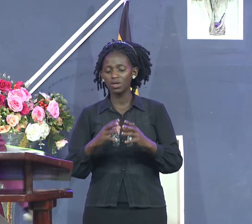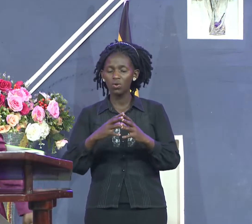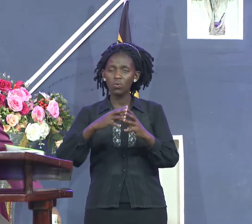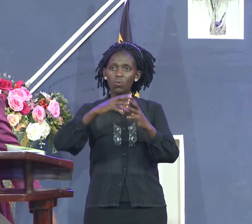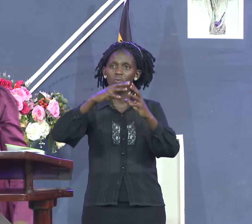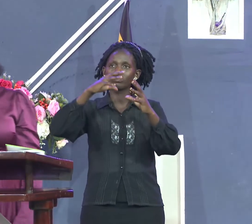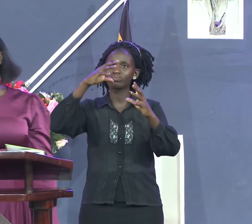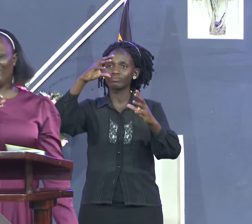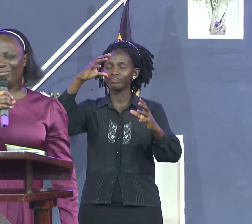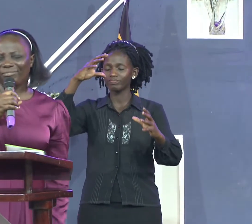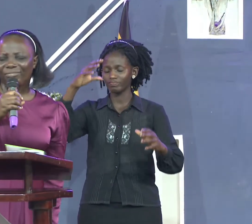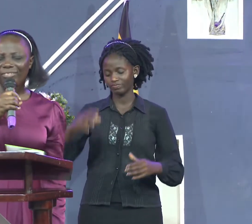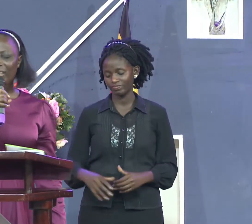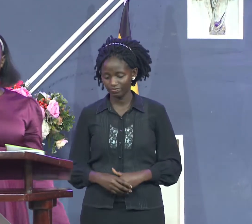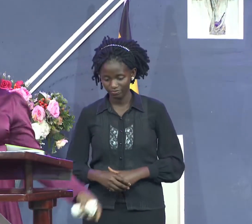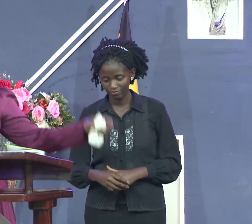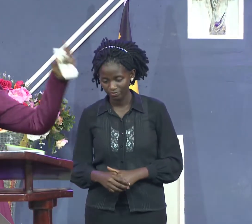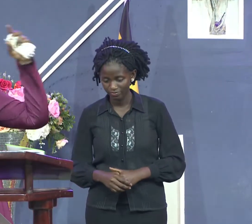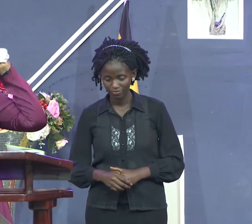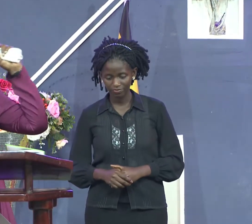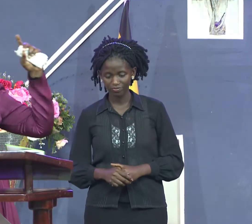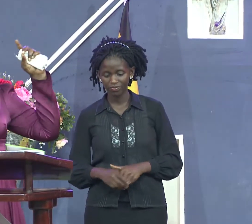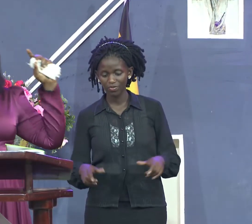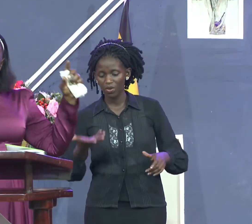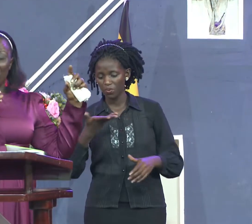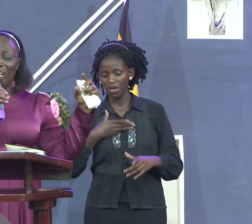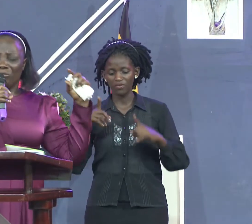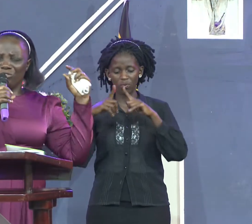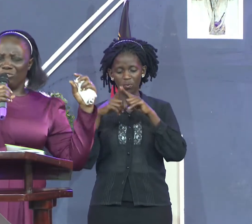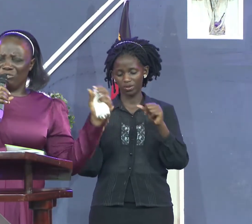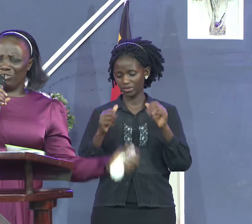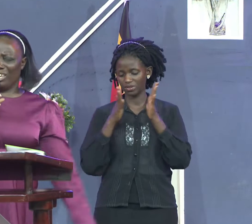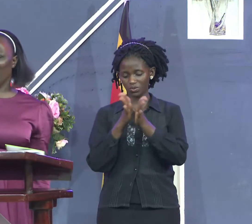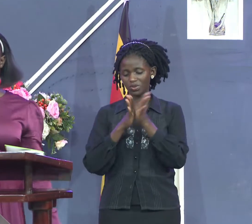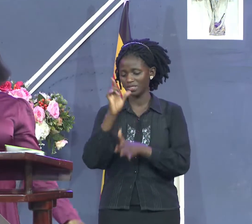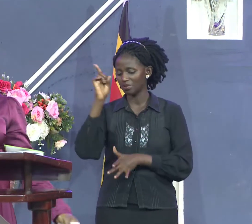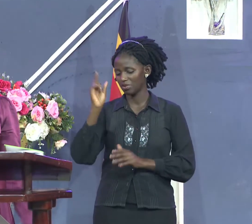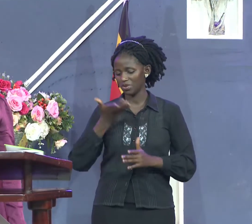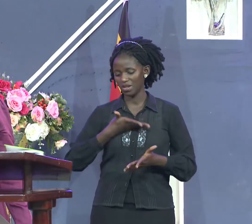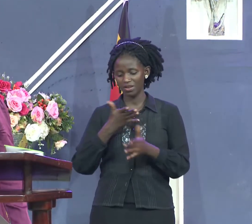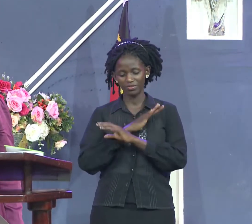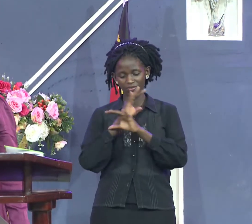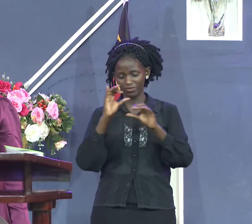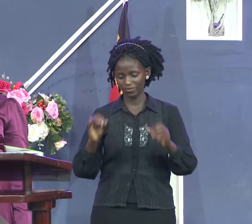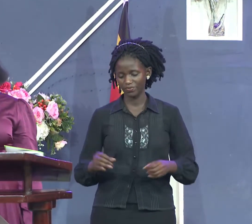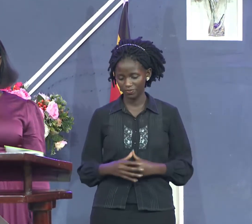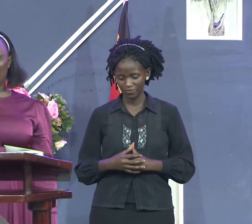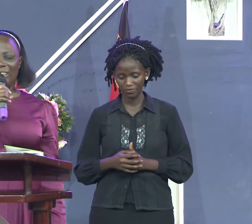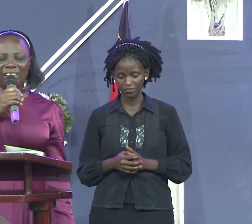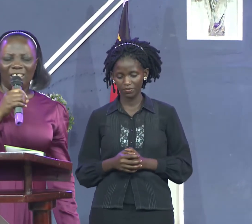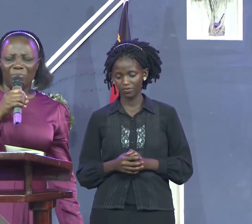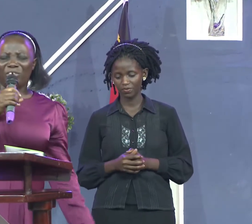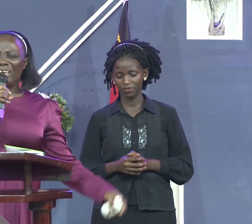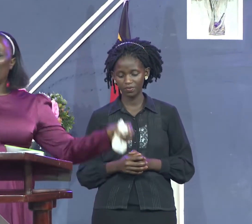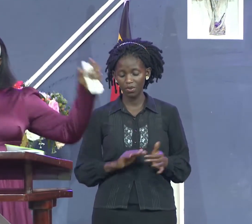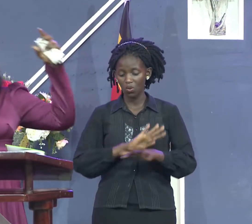nyonyonyonyo. You're highly exalted. Tetuina bigambo bisobola kunyonyola. We have no words that could explain